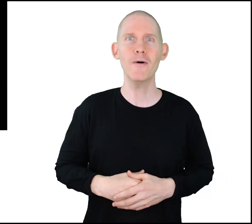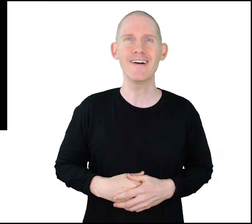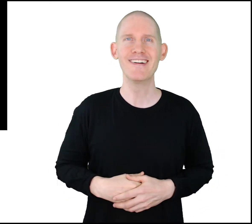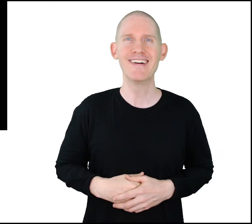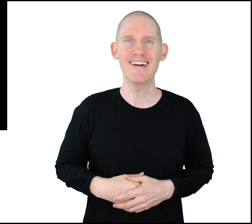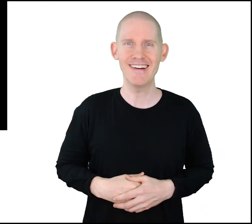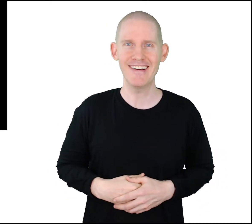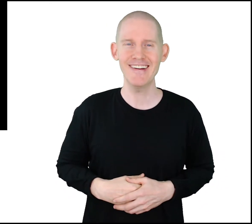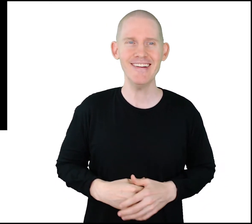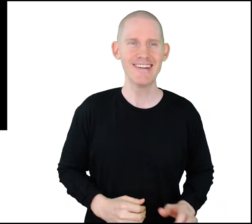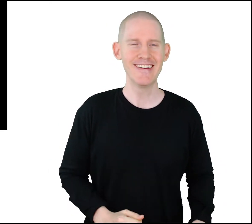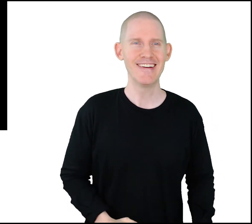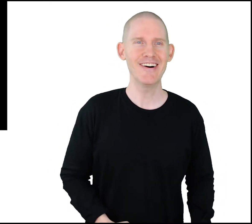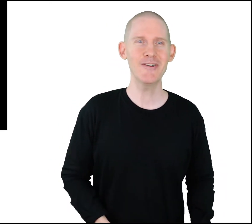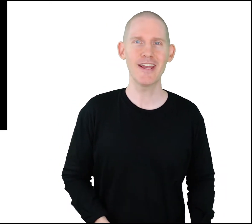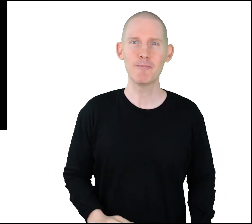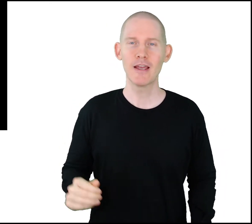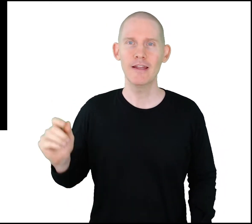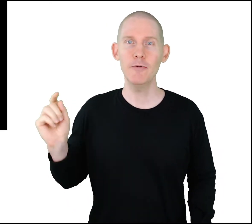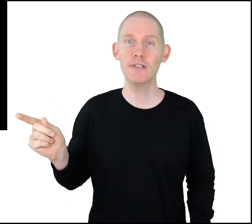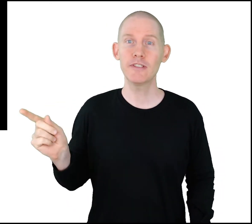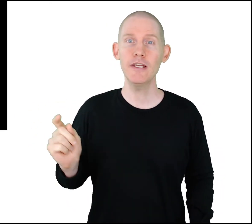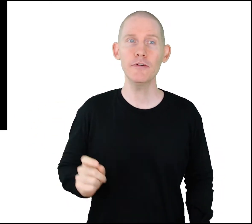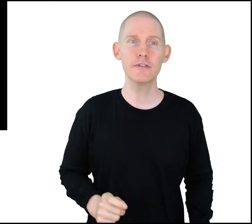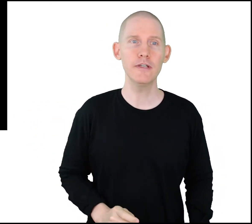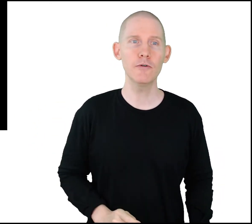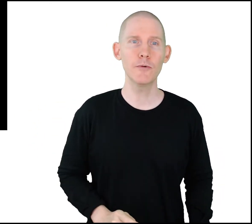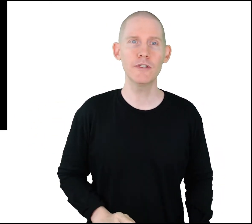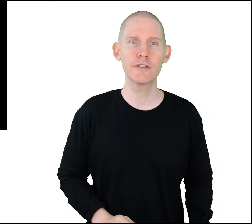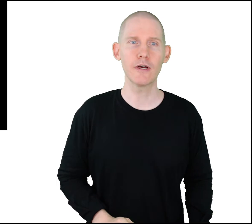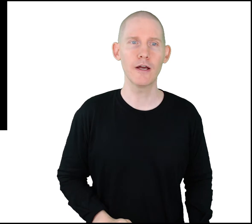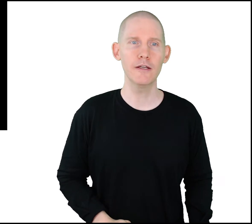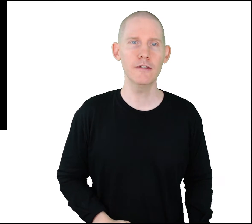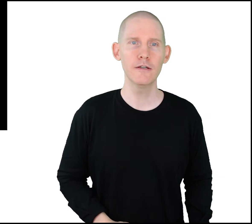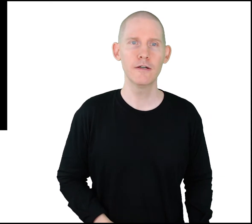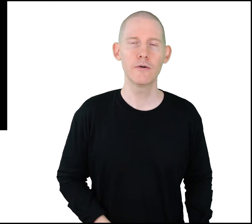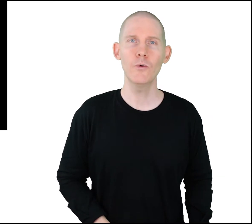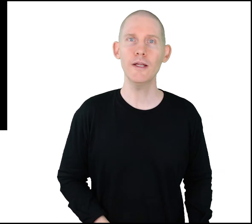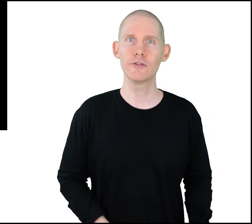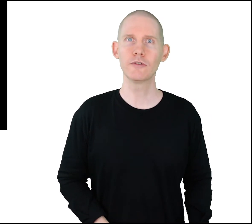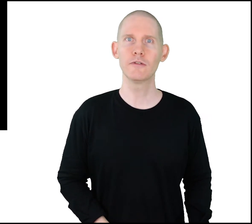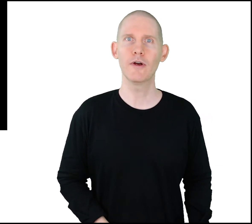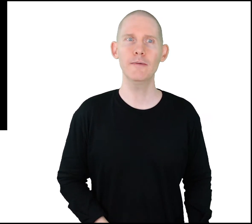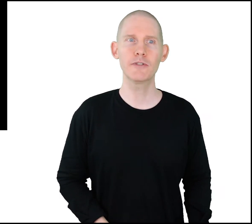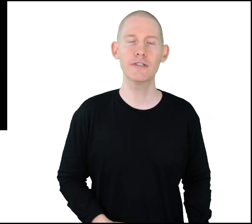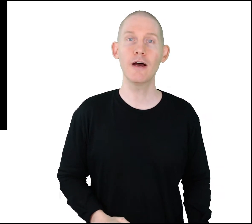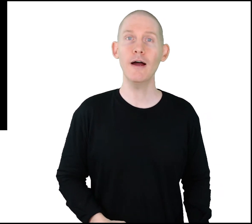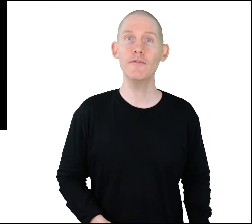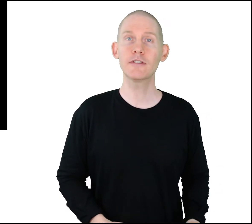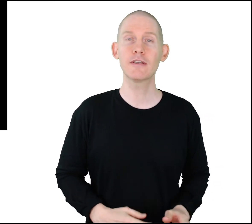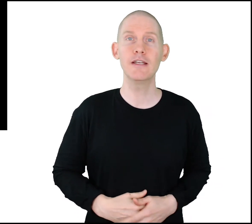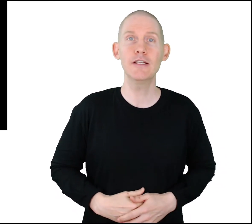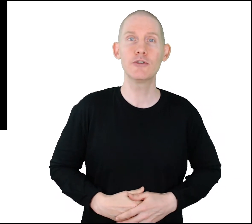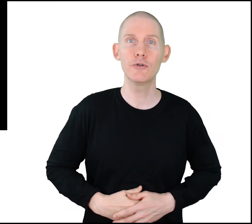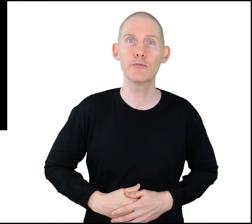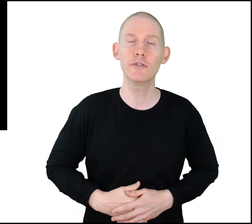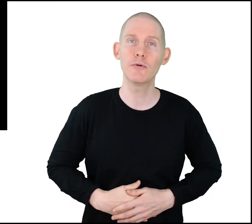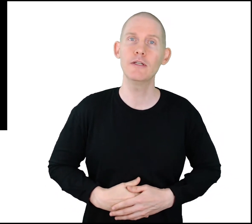or. Okay, and then we seal the deal when we sign which, right? Because it's obvious that they need to choose between